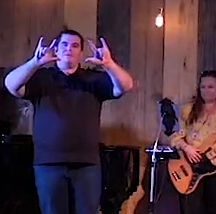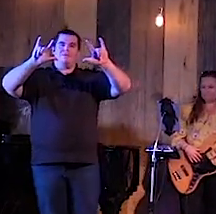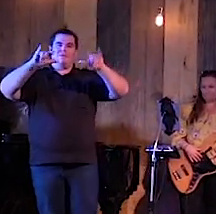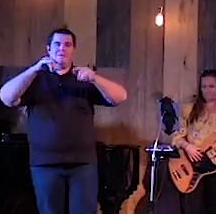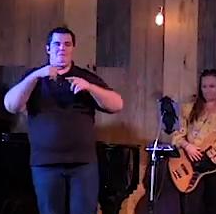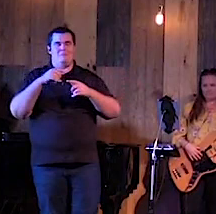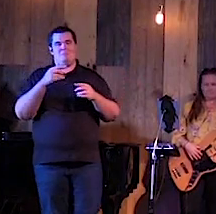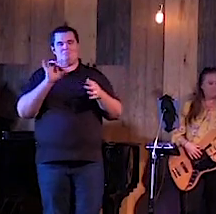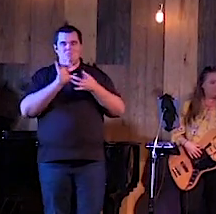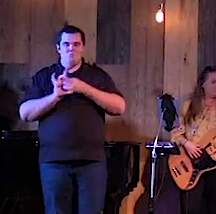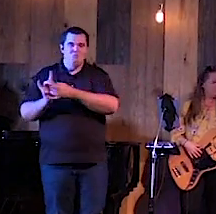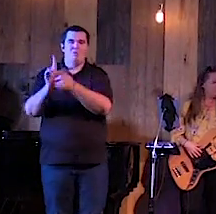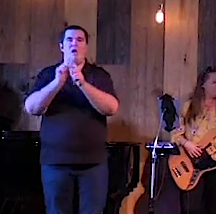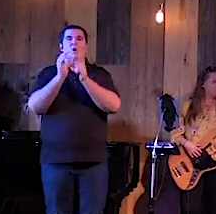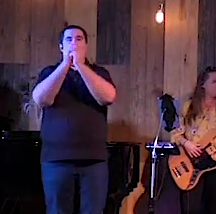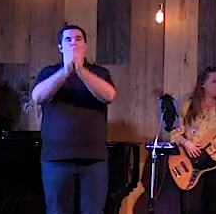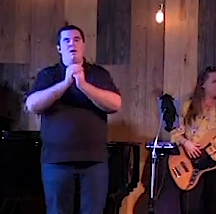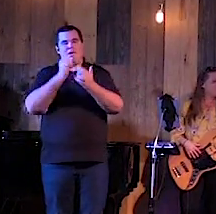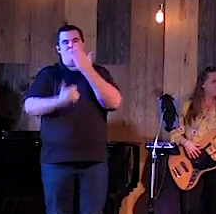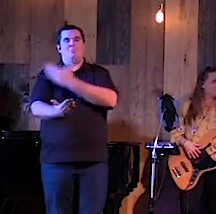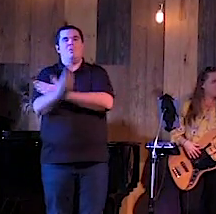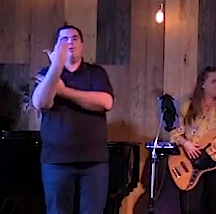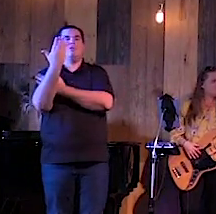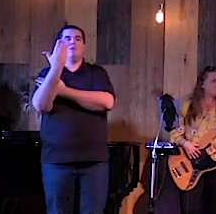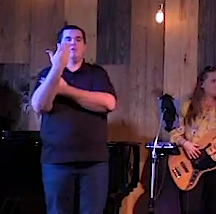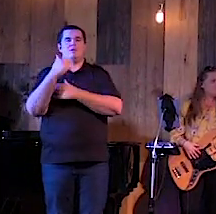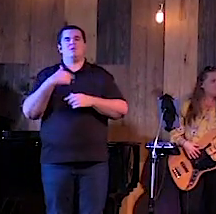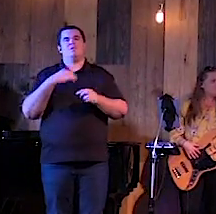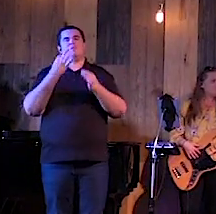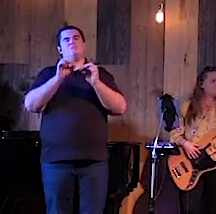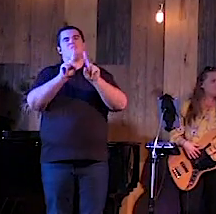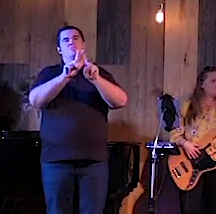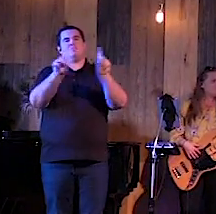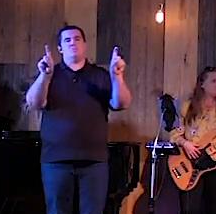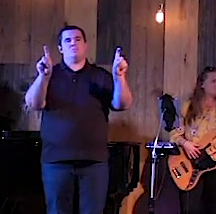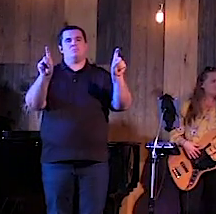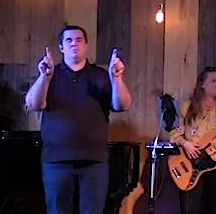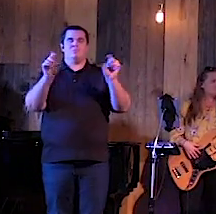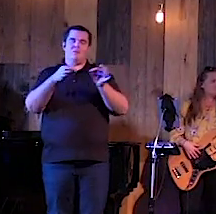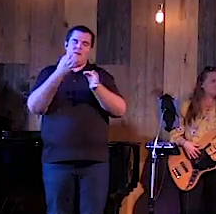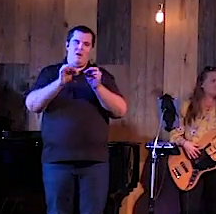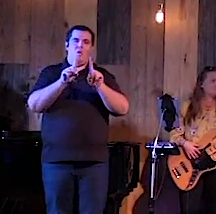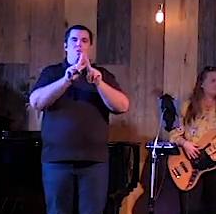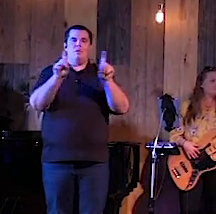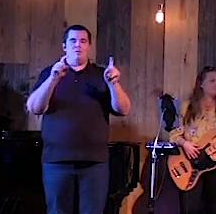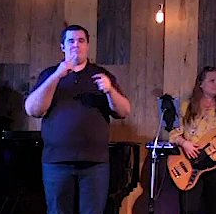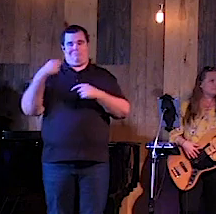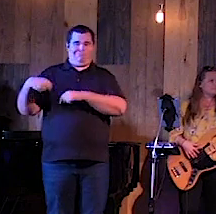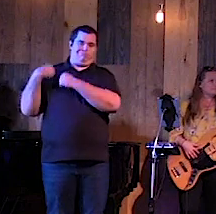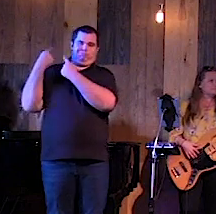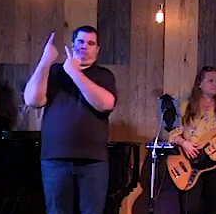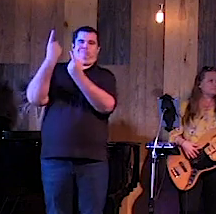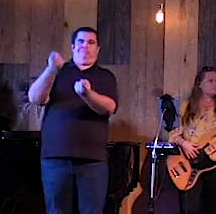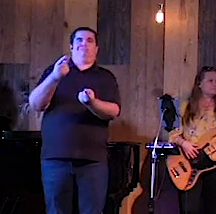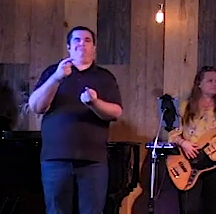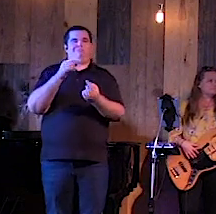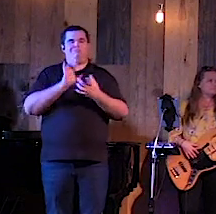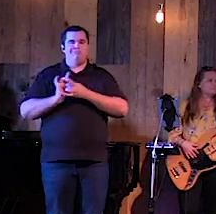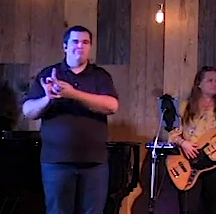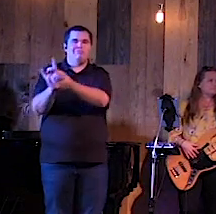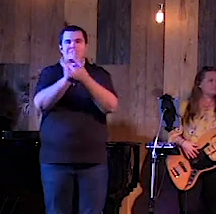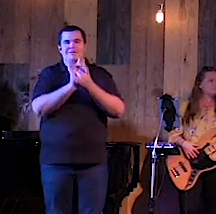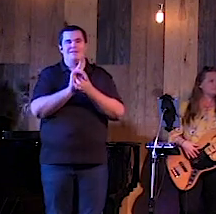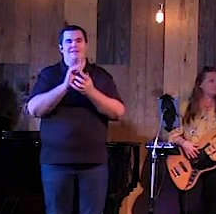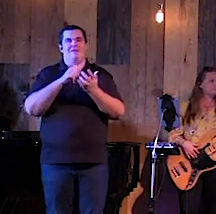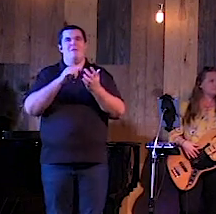We just want to join together in worship this morning, but I want to just ask you just a question. It's been a while since we've been able to talk together, and